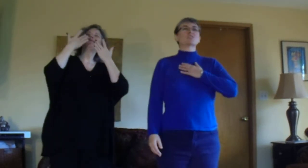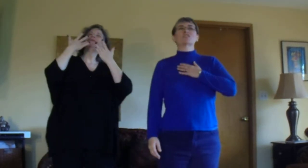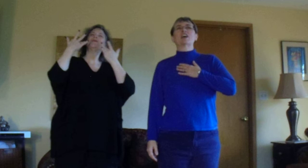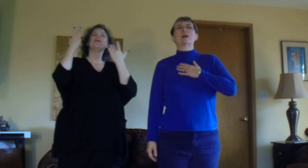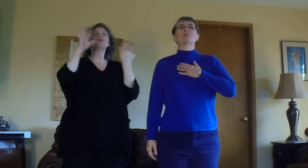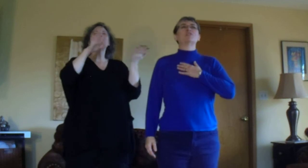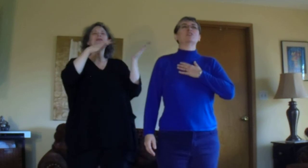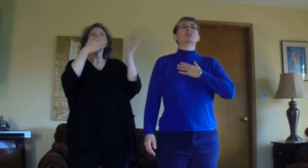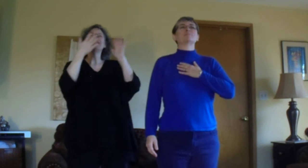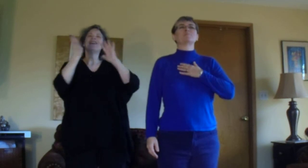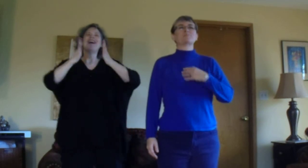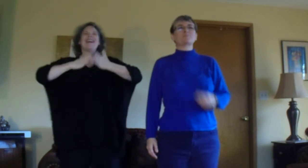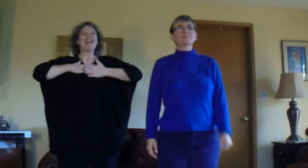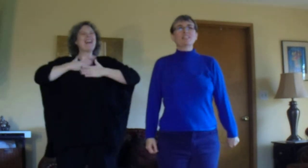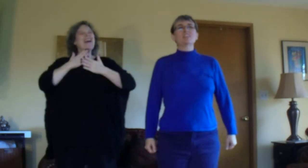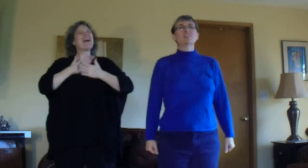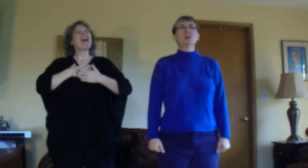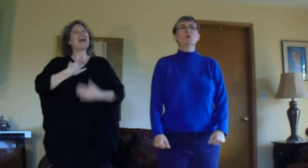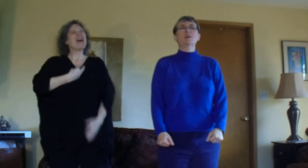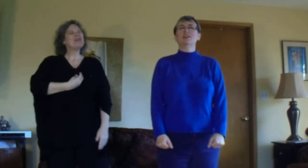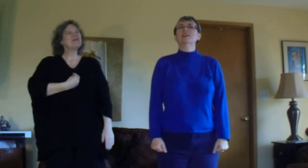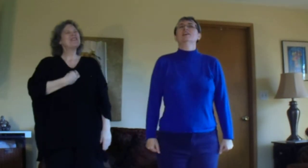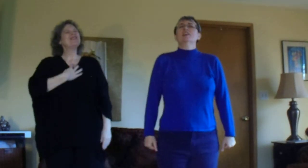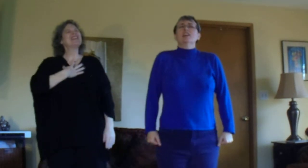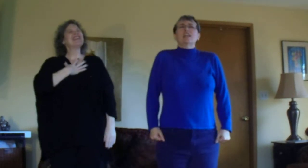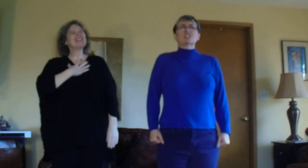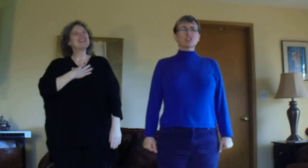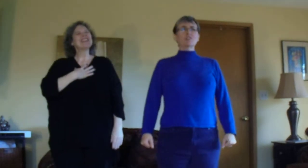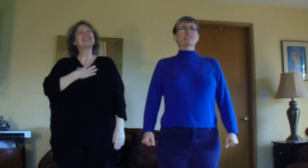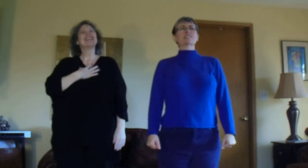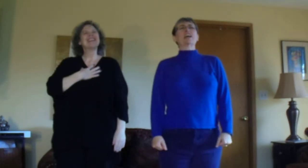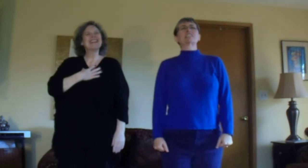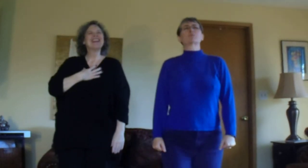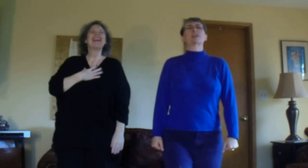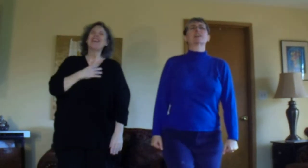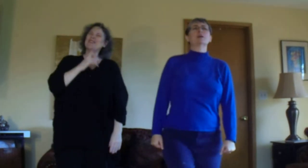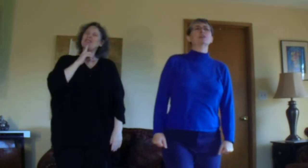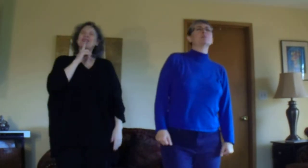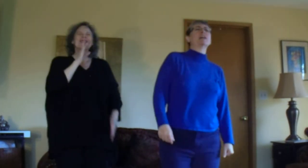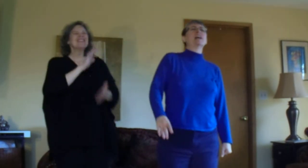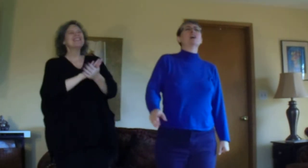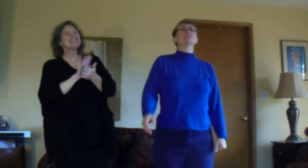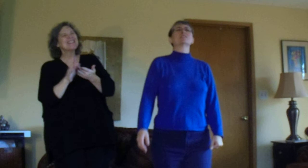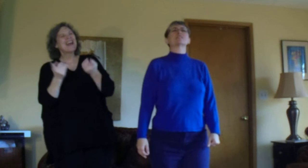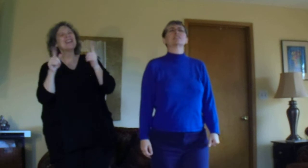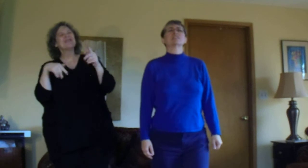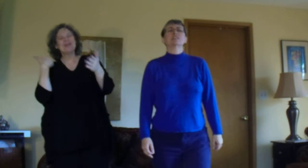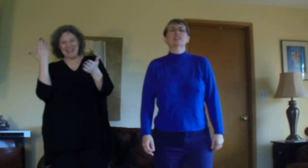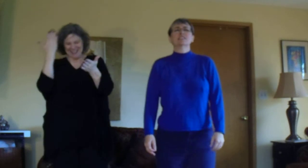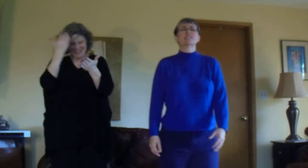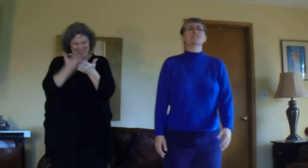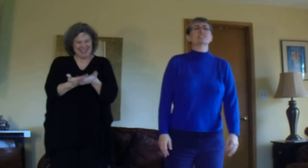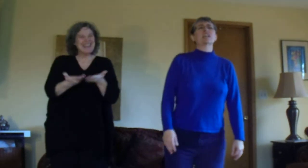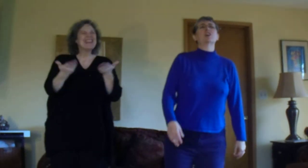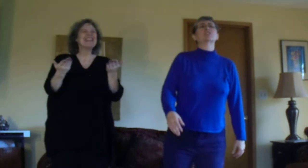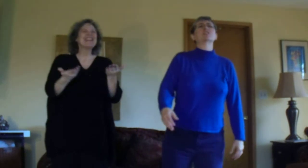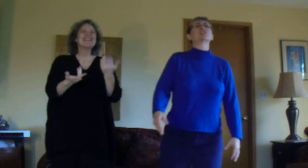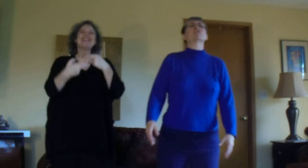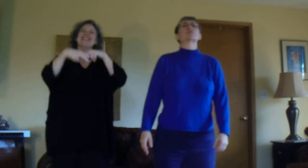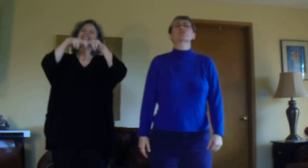of a happy feeling. You know, it sure is nice when I come into my house and sit down in the living room